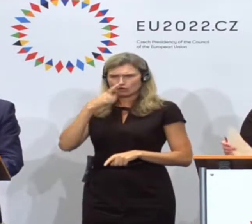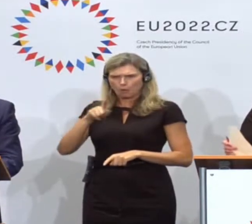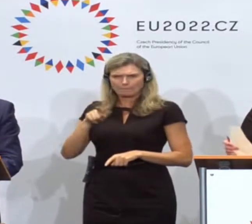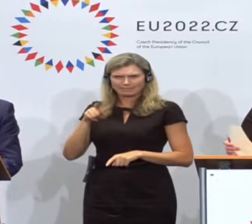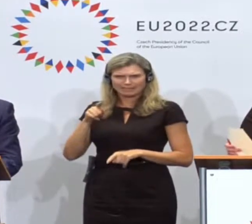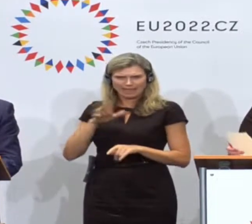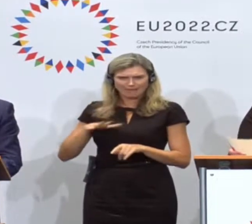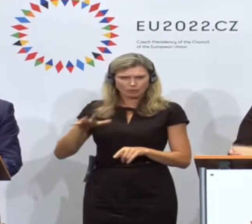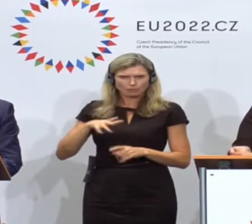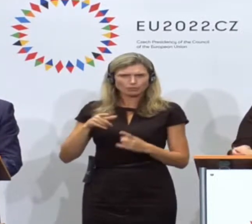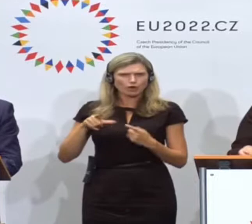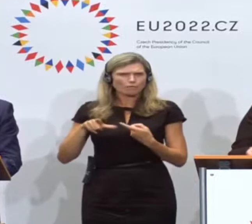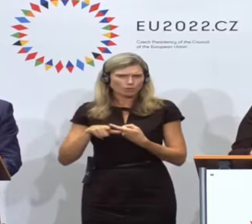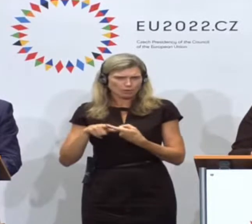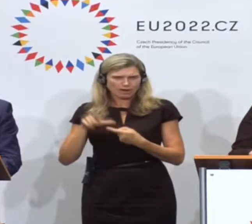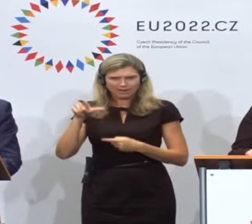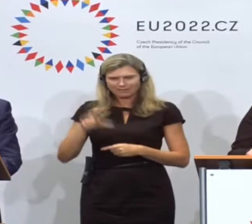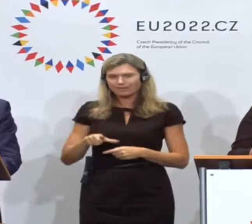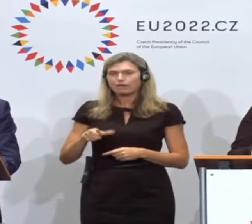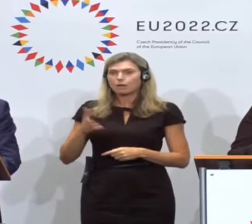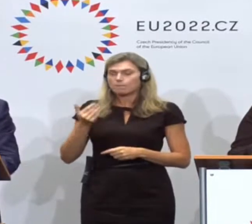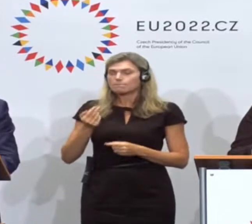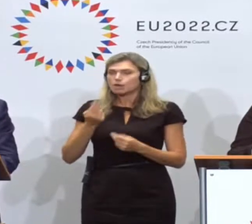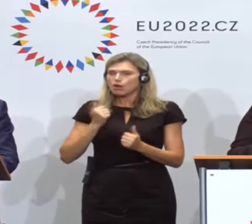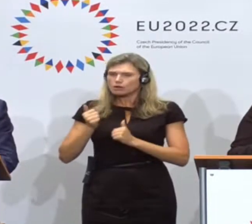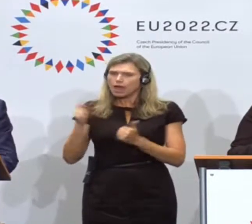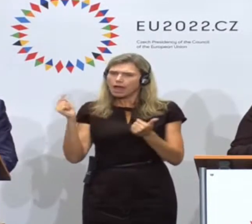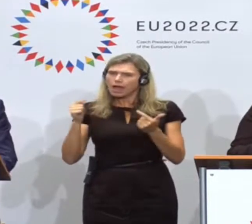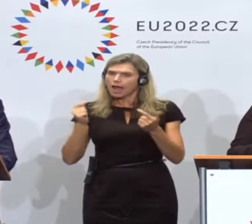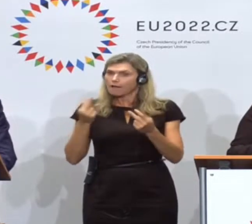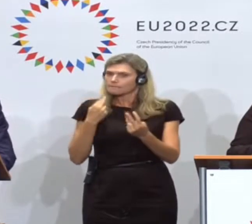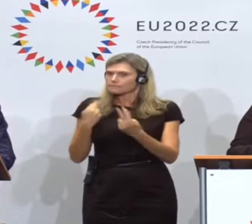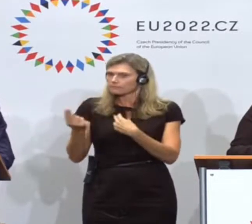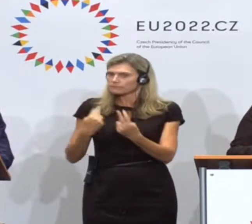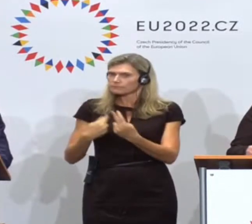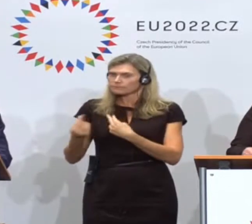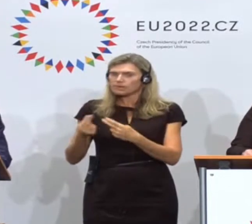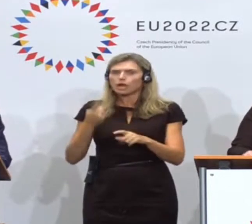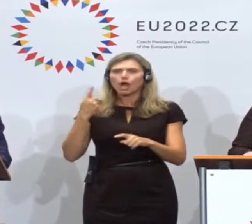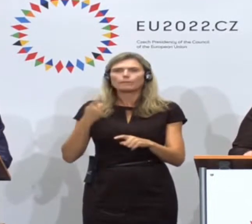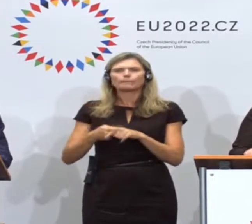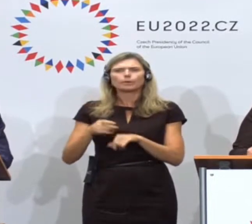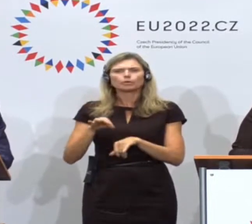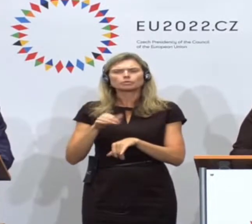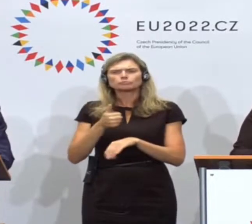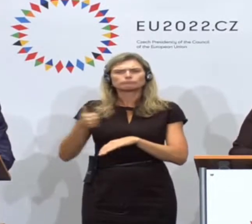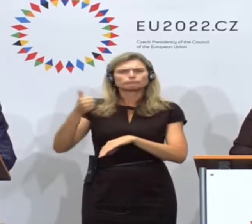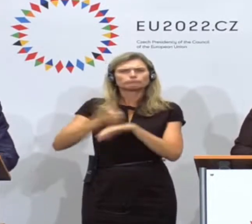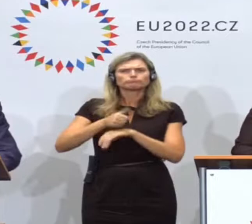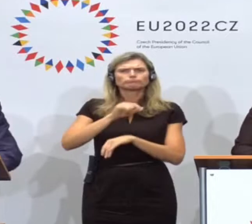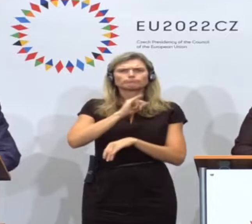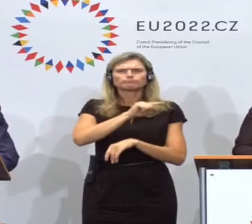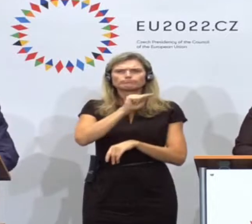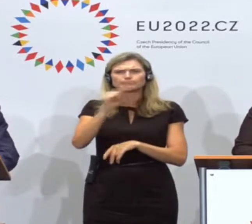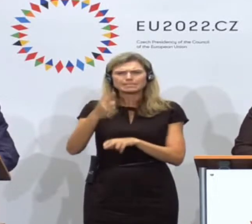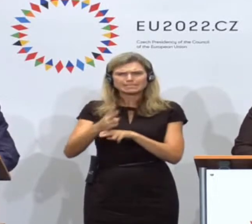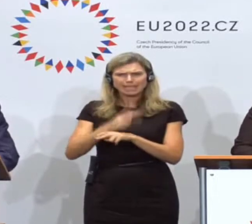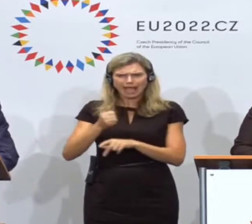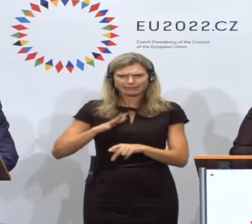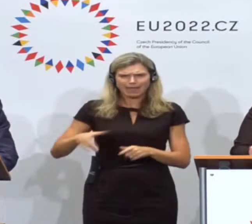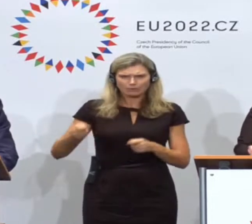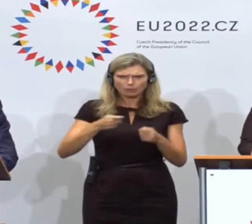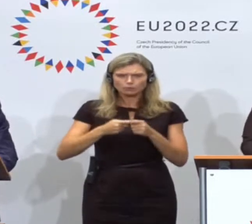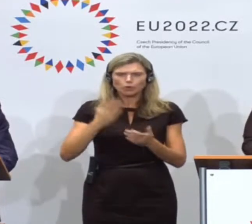European leaders call to make progress on fostering joint procurement and helping the European defence